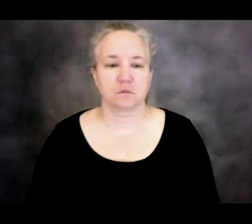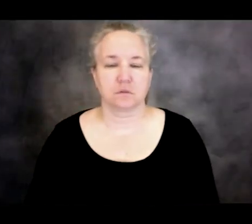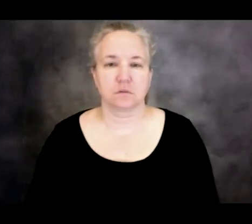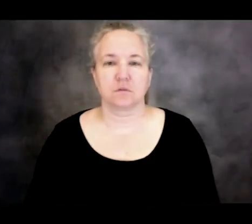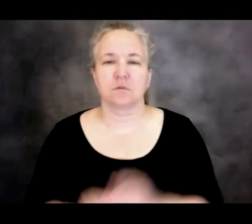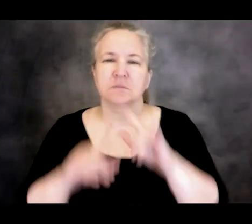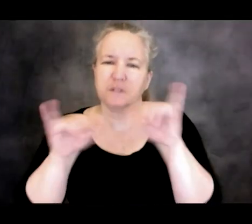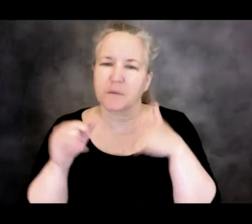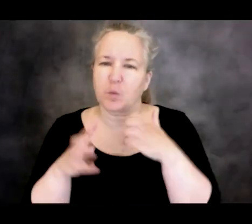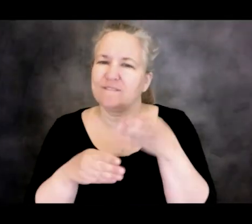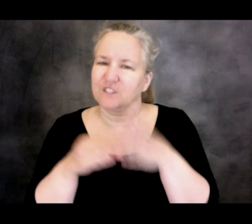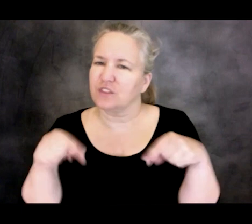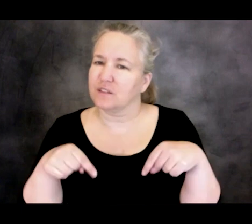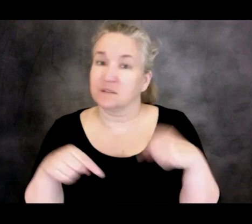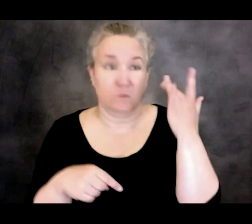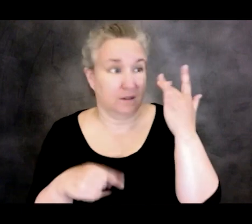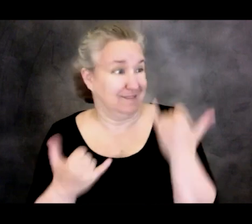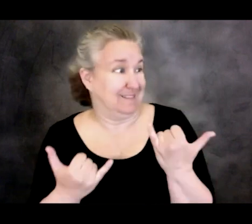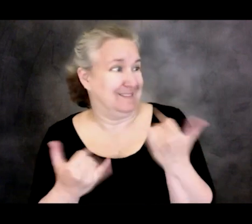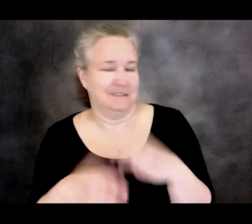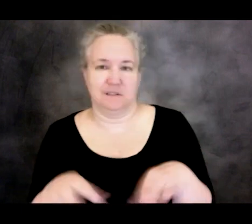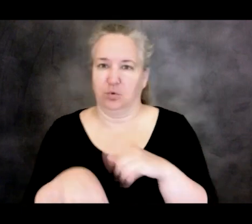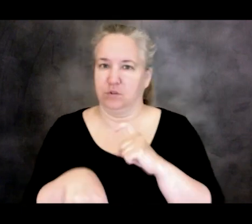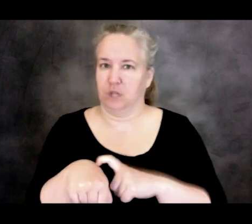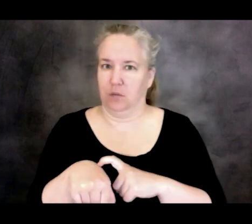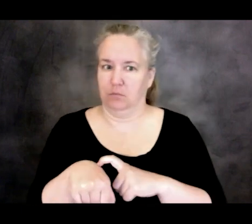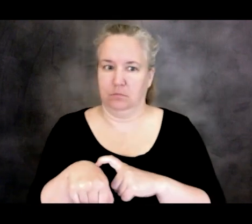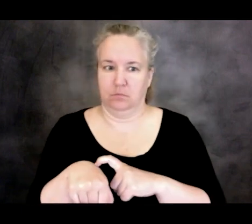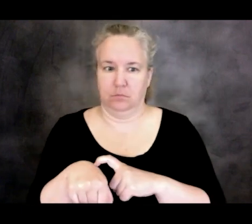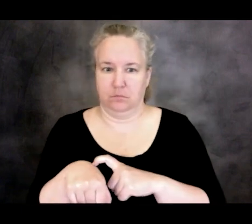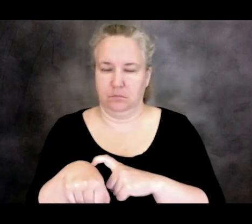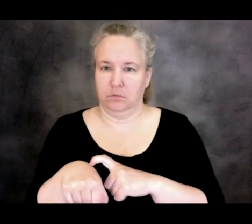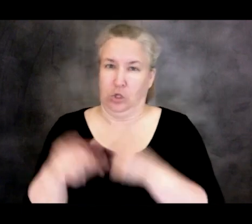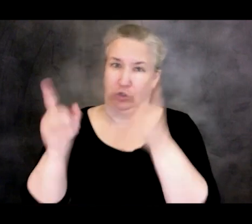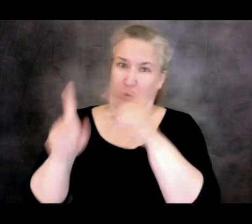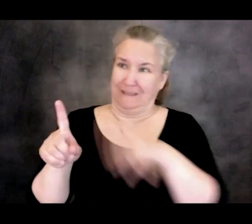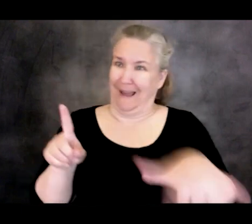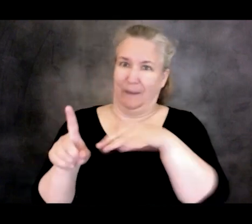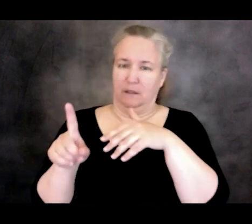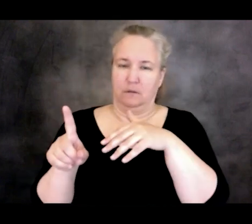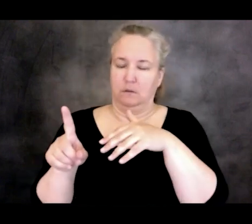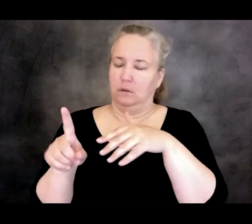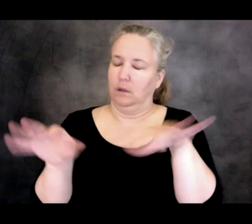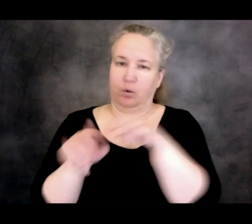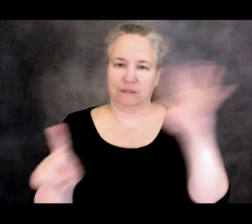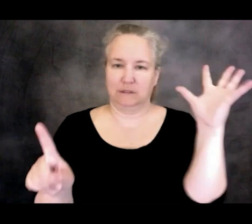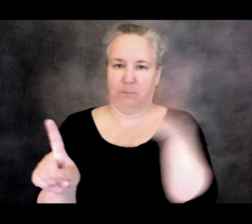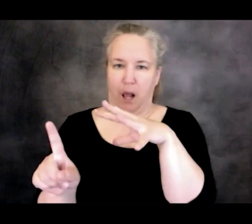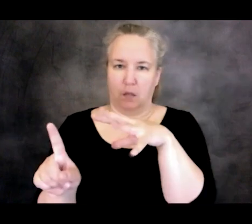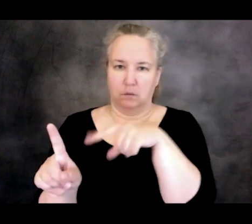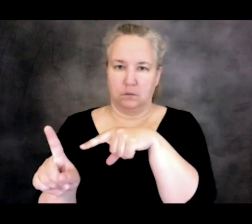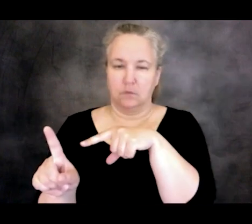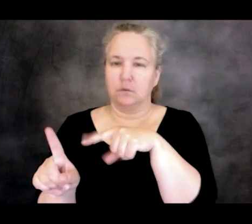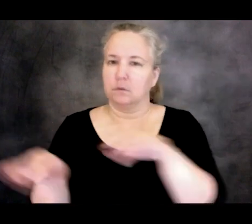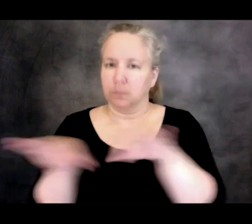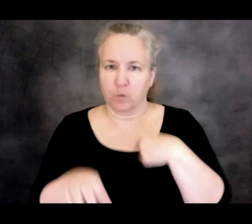really important time right now, and it's important to shine a bright light on what's happening. It's important for us to understand what's